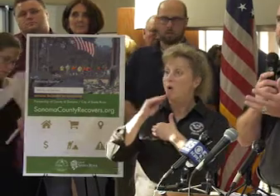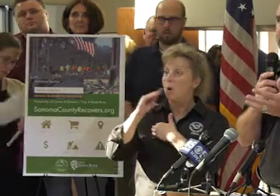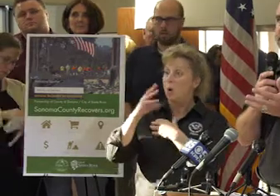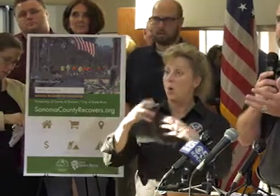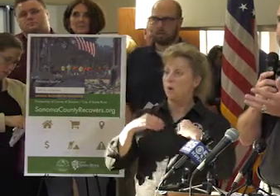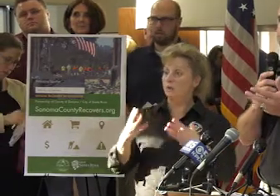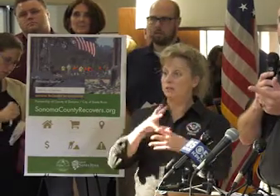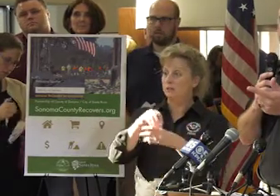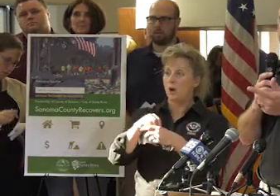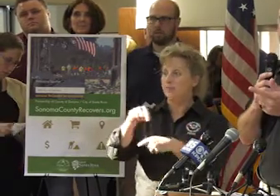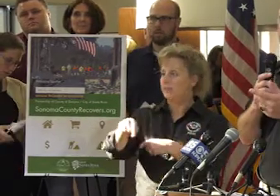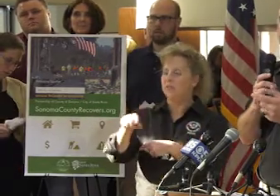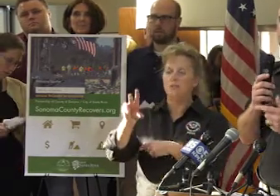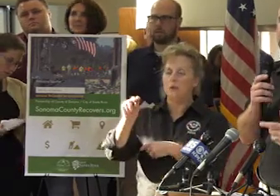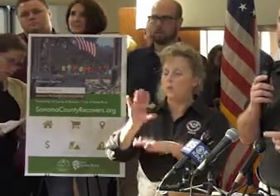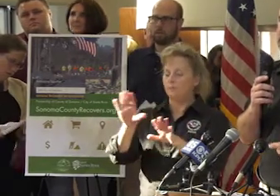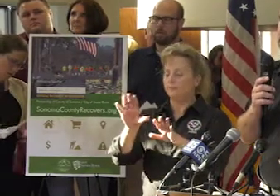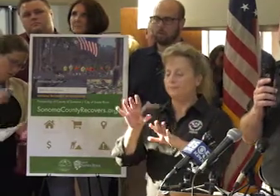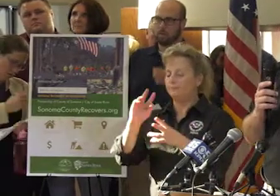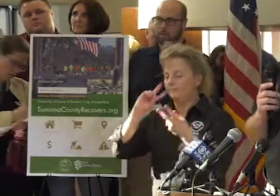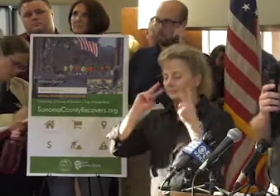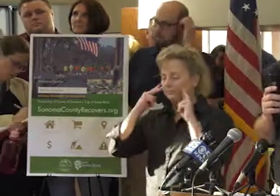as part of this.